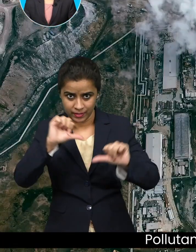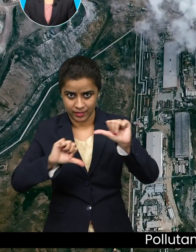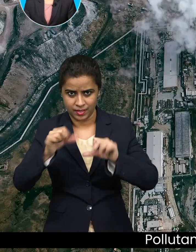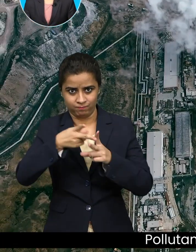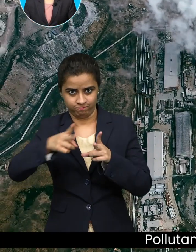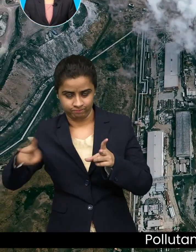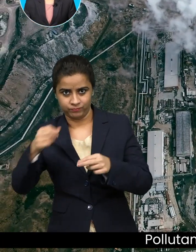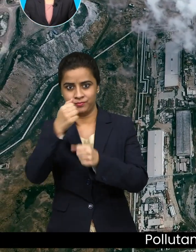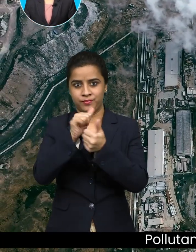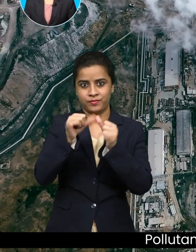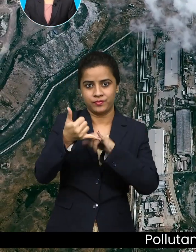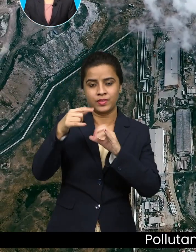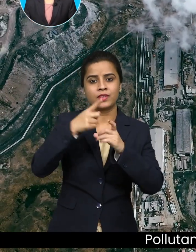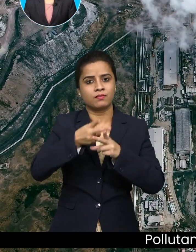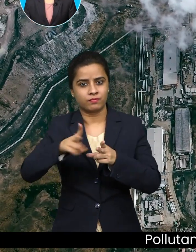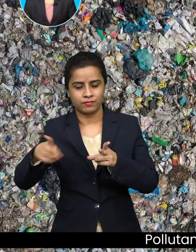chemicals, gases,